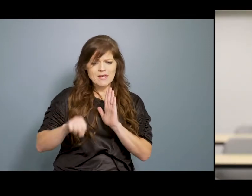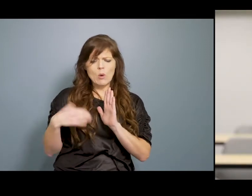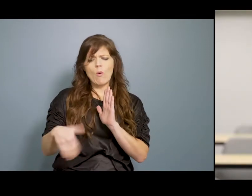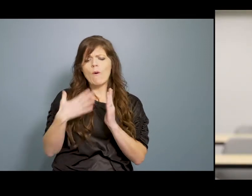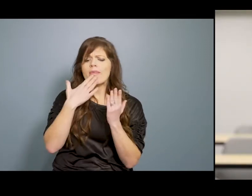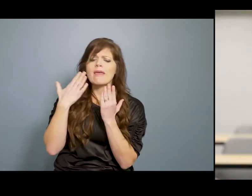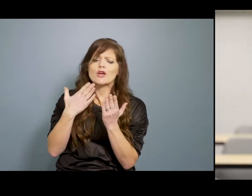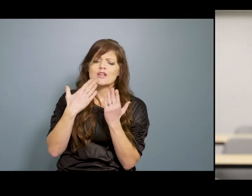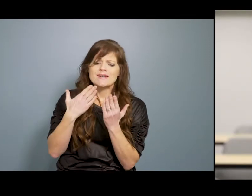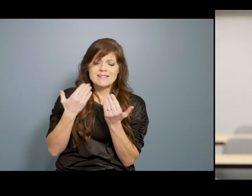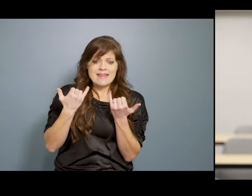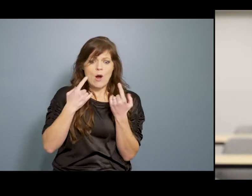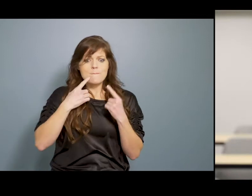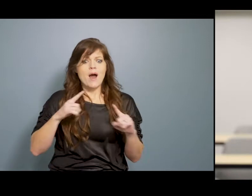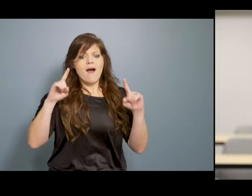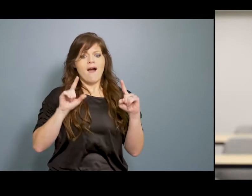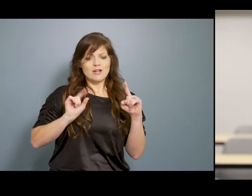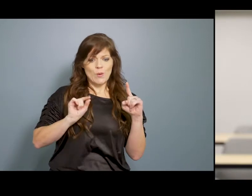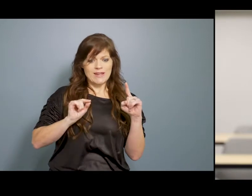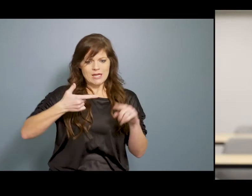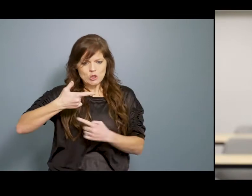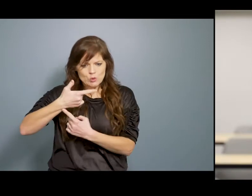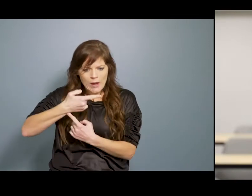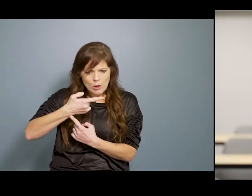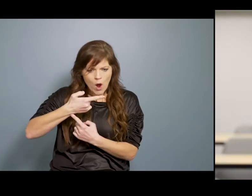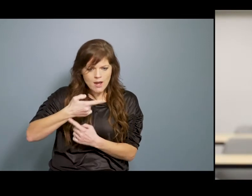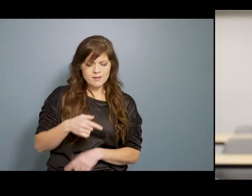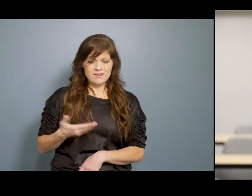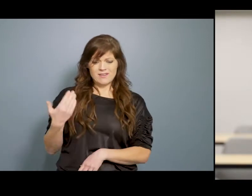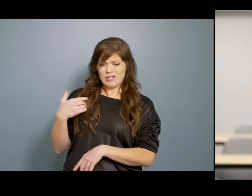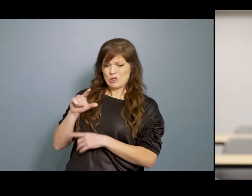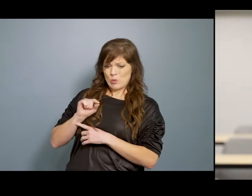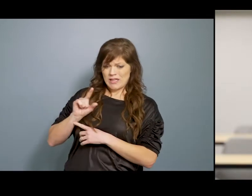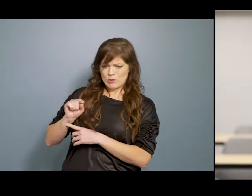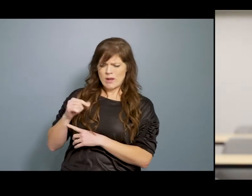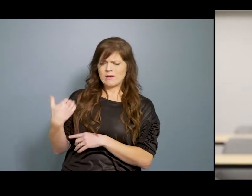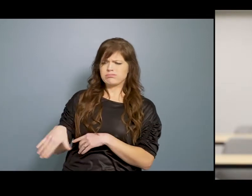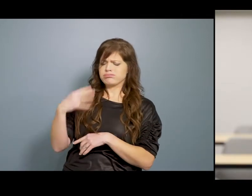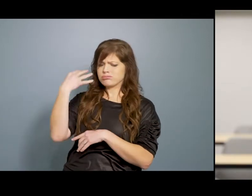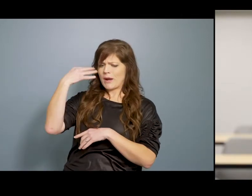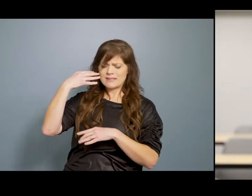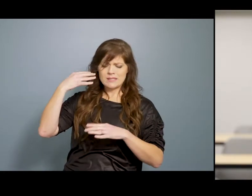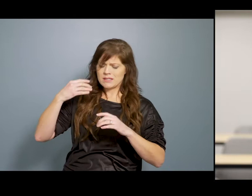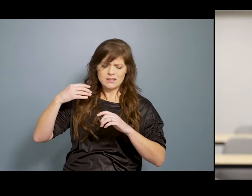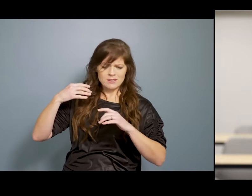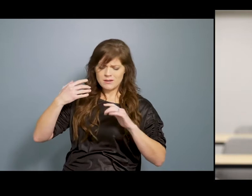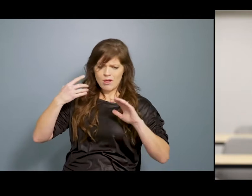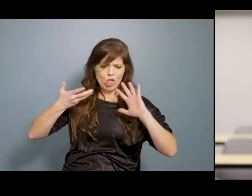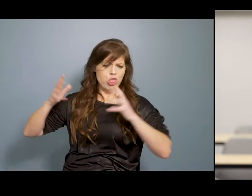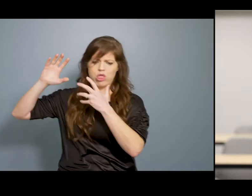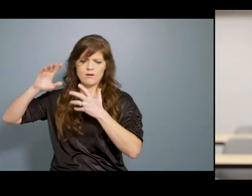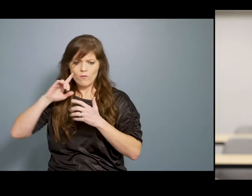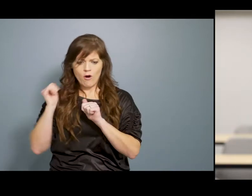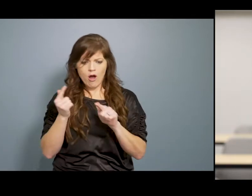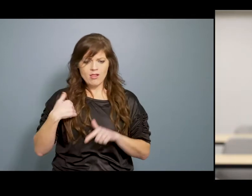it's finally 2021. Wasn't 2020 just a crazy ride for all of us? So first off, I just want to thank